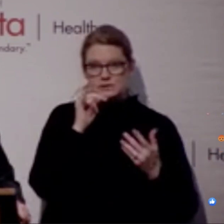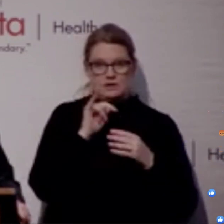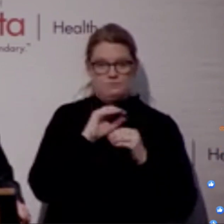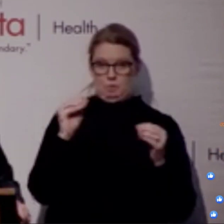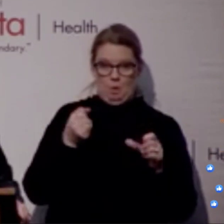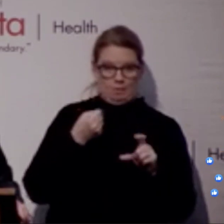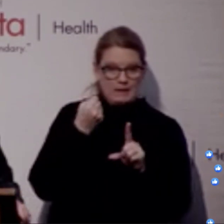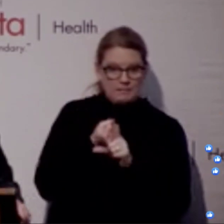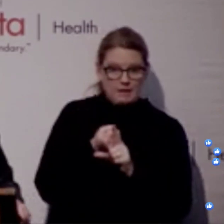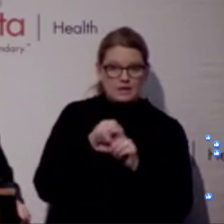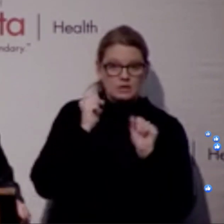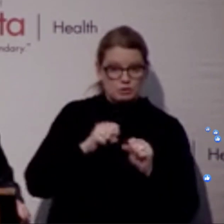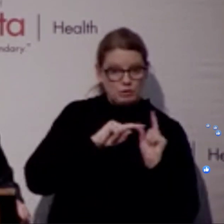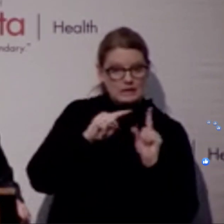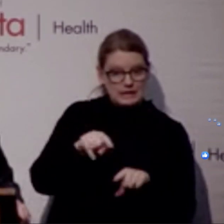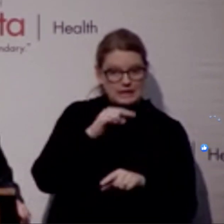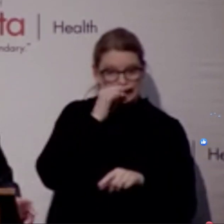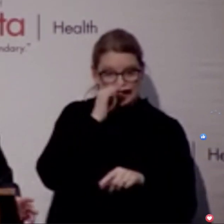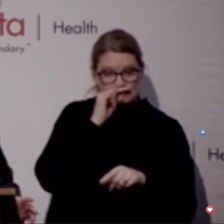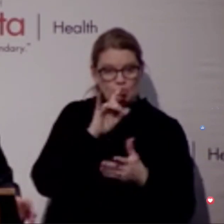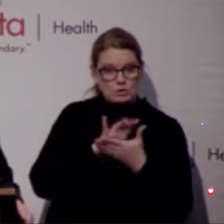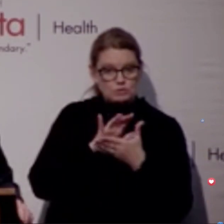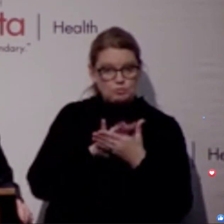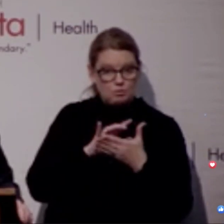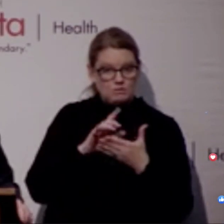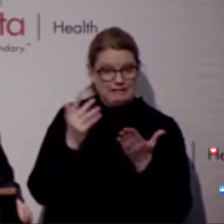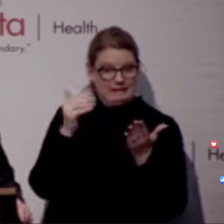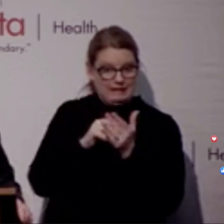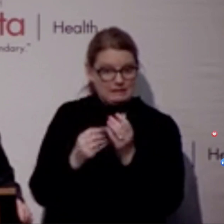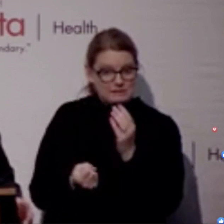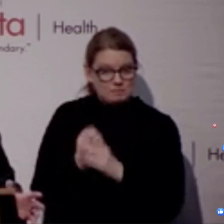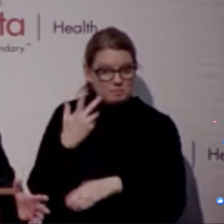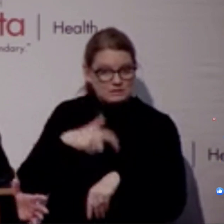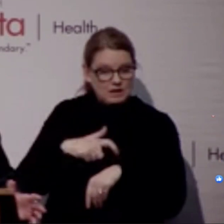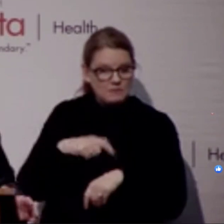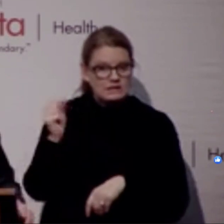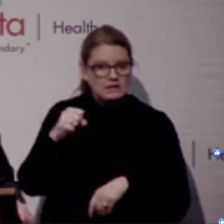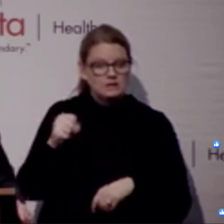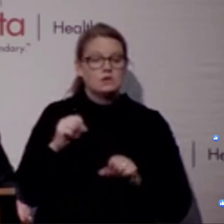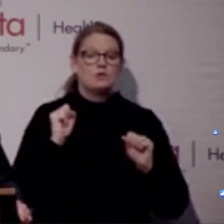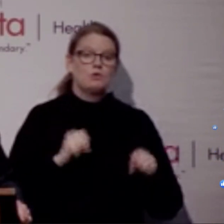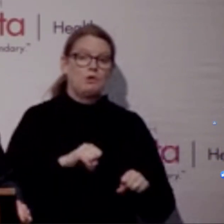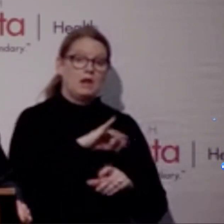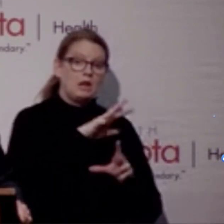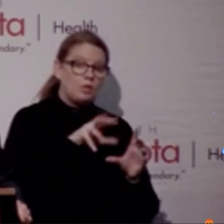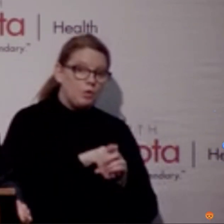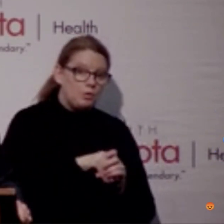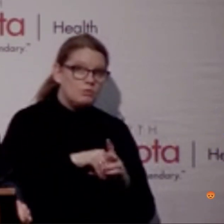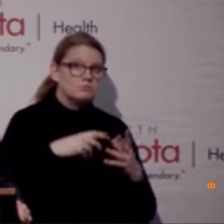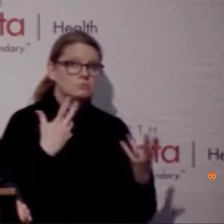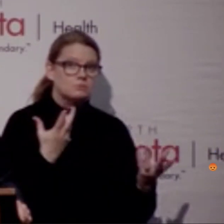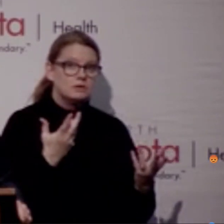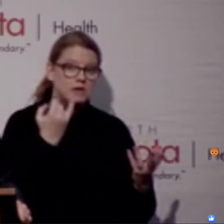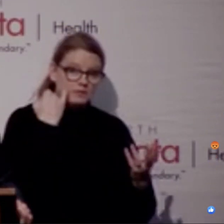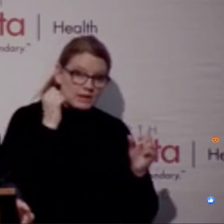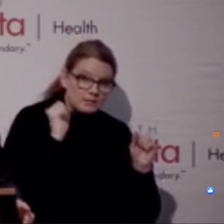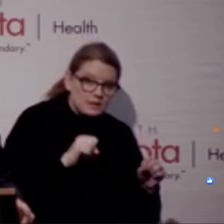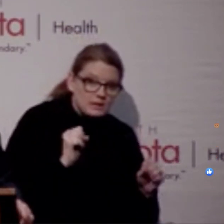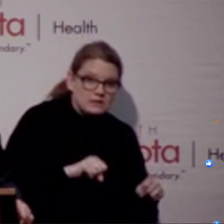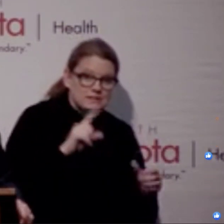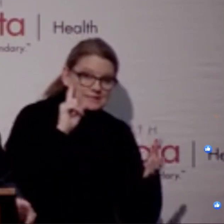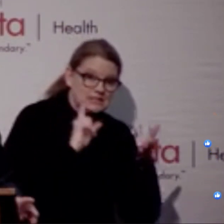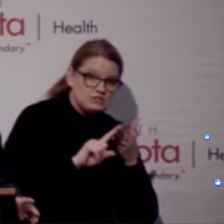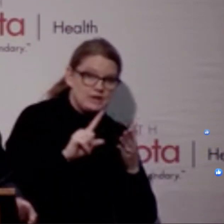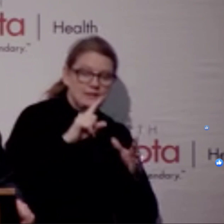from this, could kids be going to school again this spring? They potentially could. But could that include if we had the ability to check